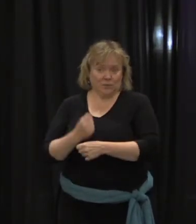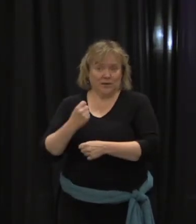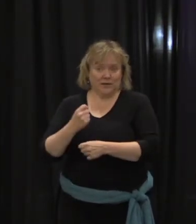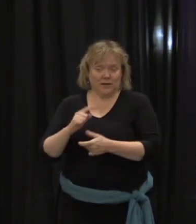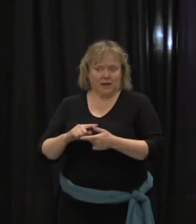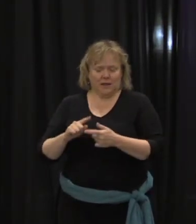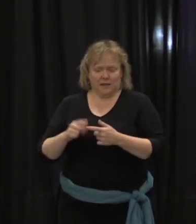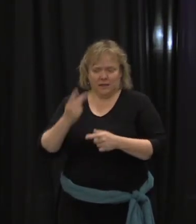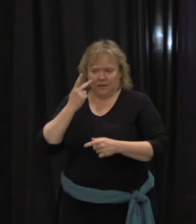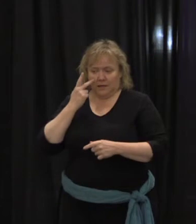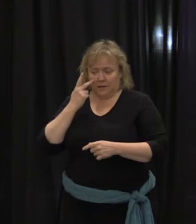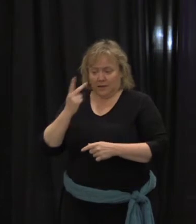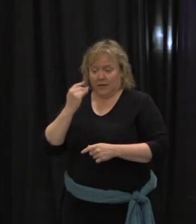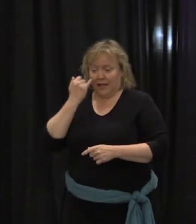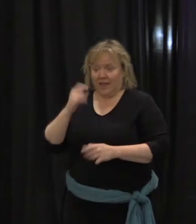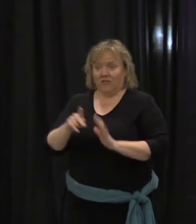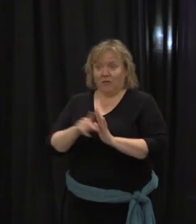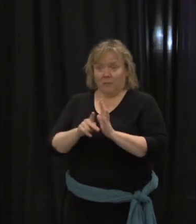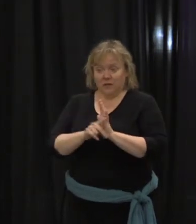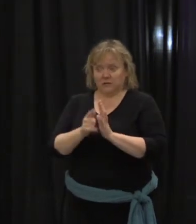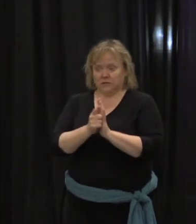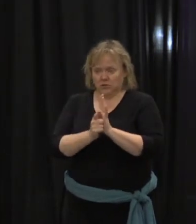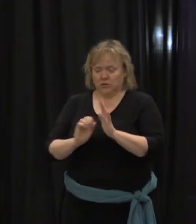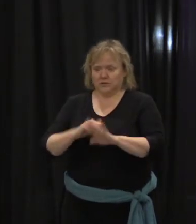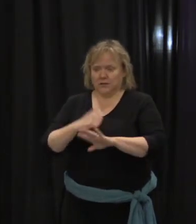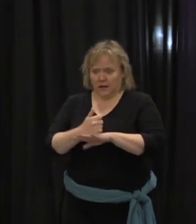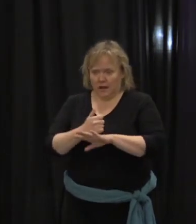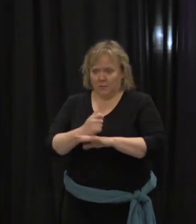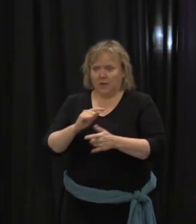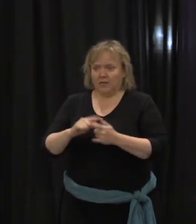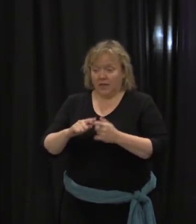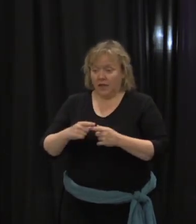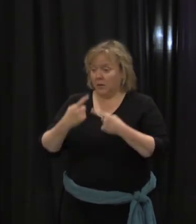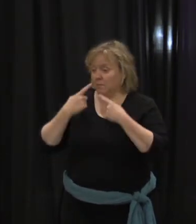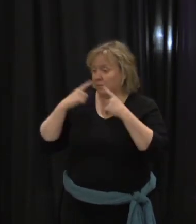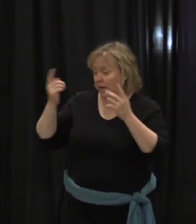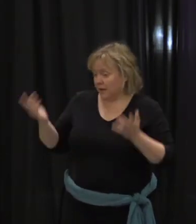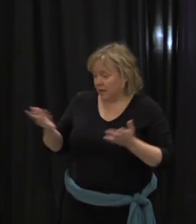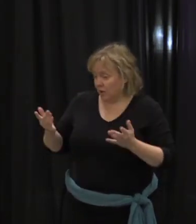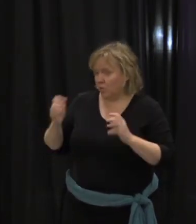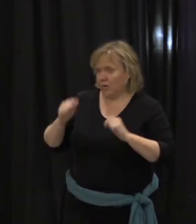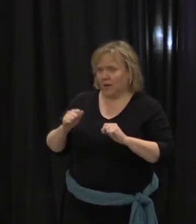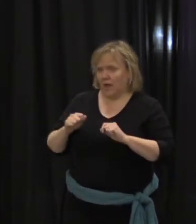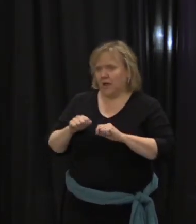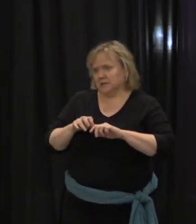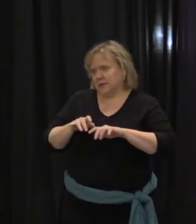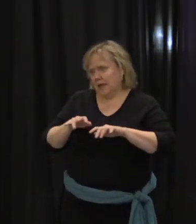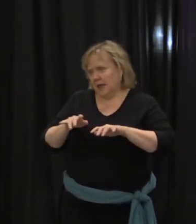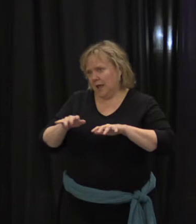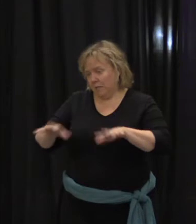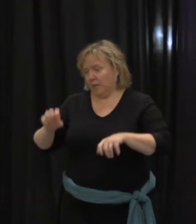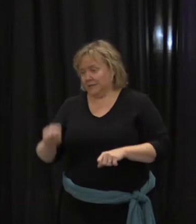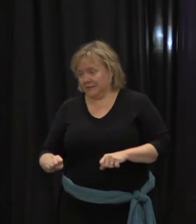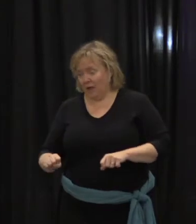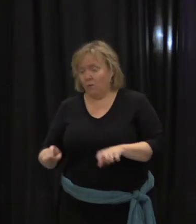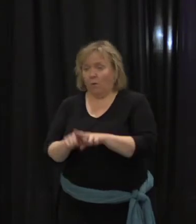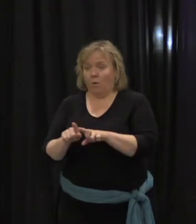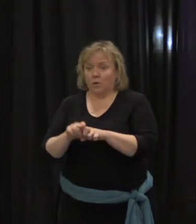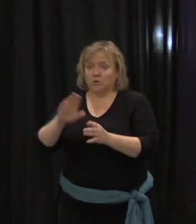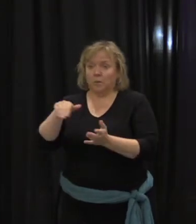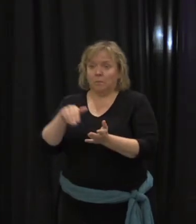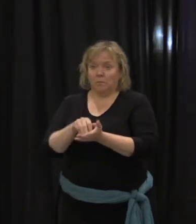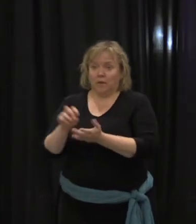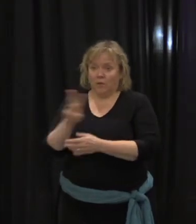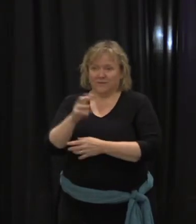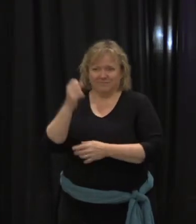win as a precedent as they push the same sweeping policies across the rest of the South as well as the Midwest. And let's never forget that the South